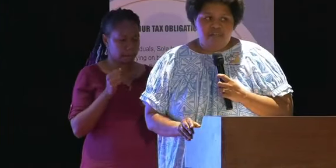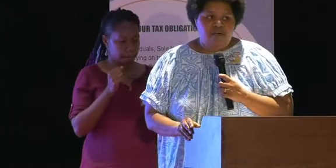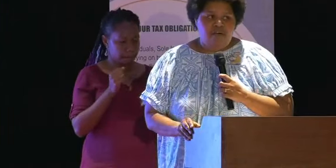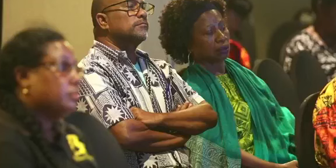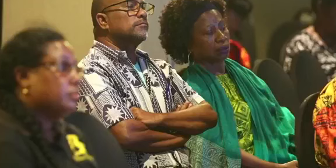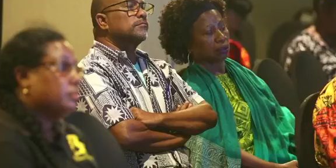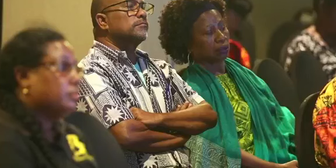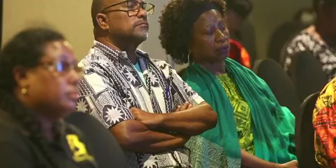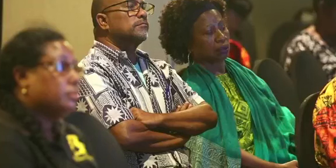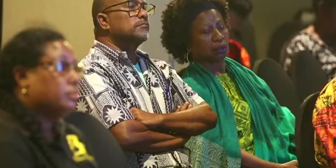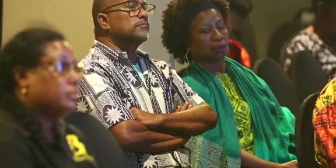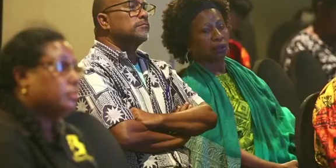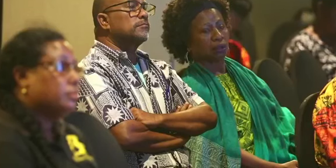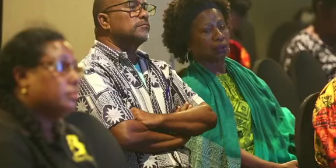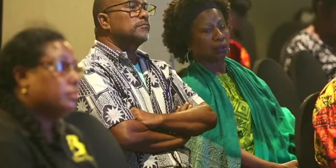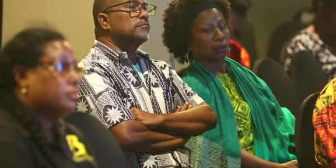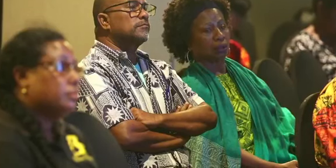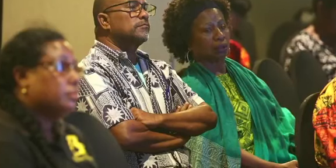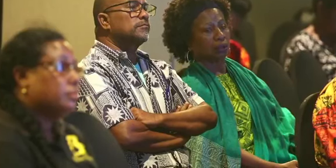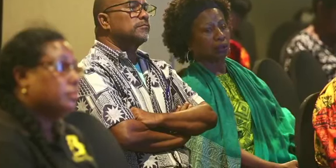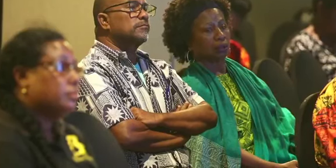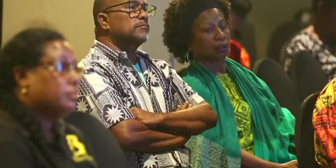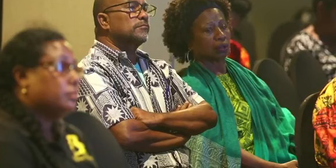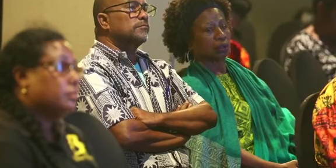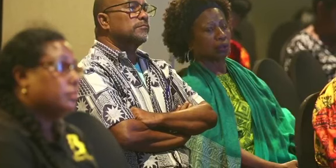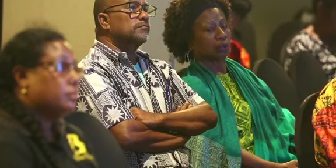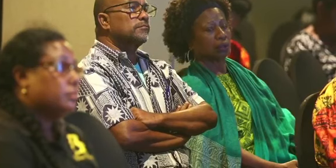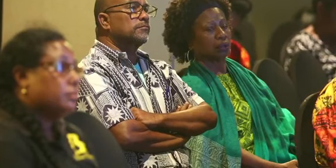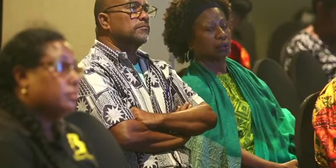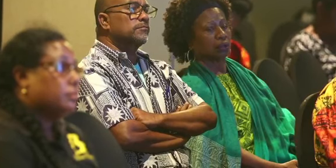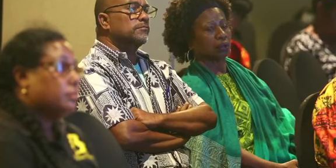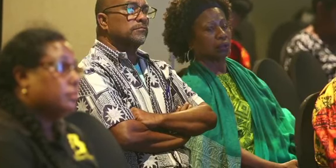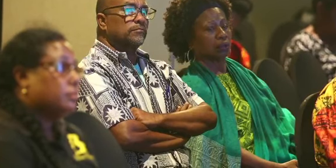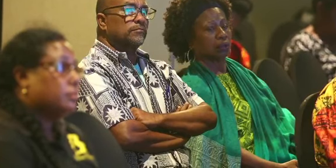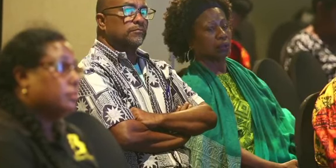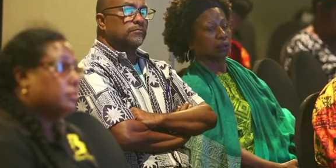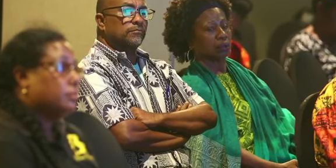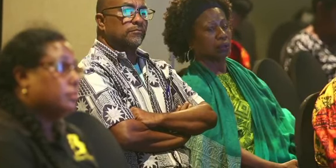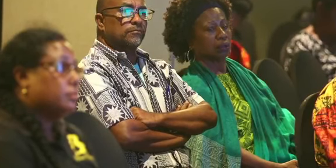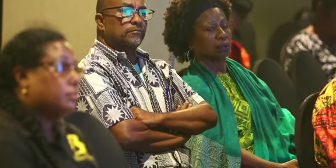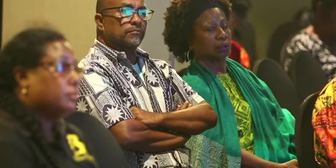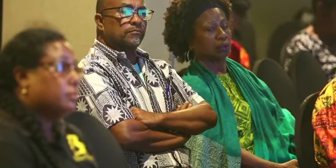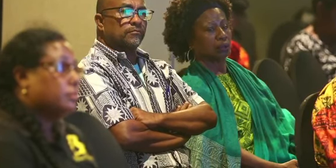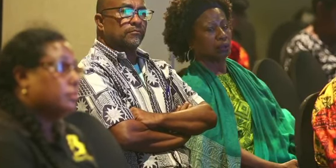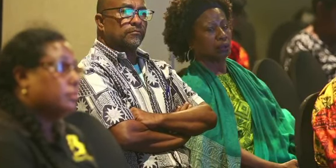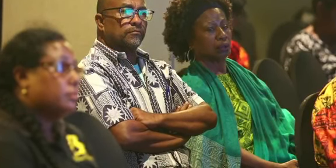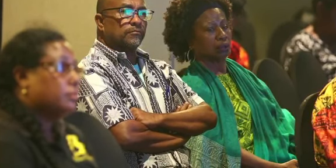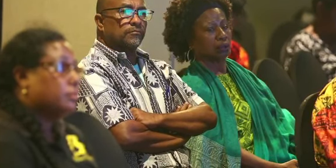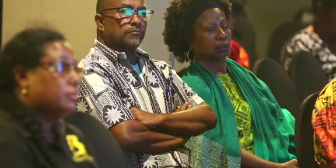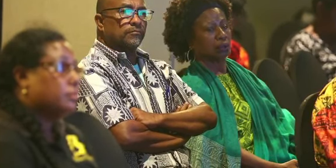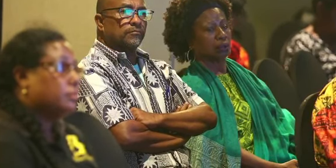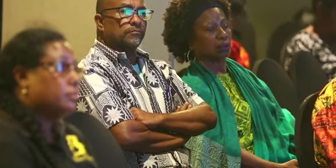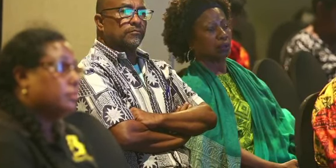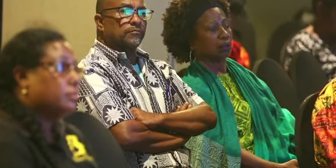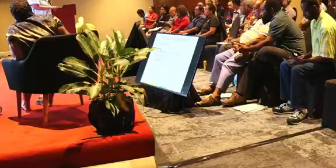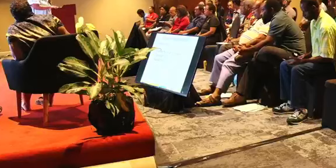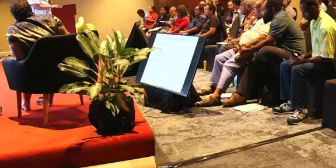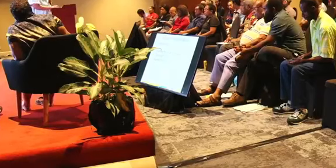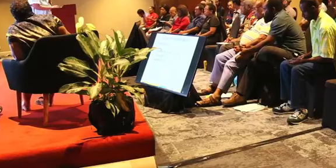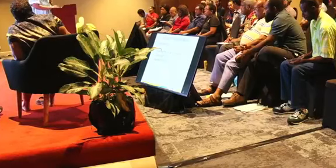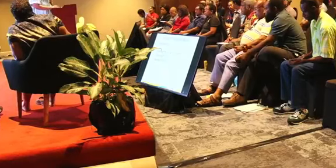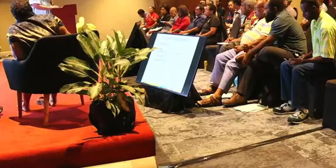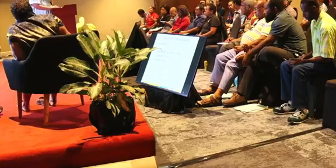process, or if not an objection process, when you finish that, then you go to the appeal process. Okay?